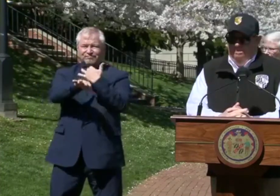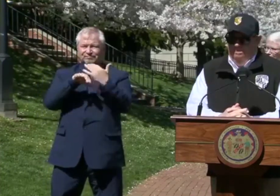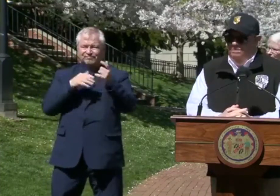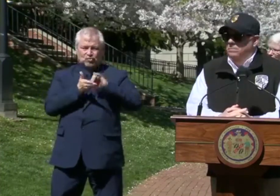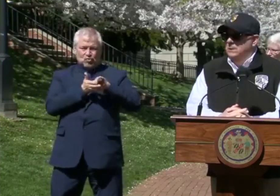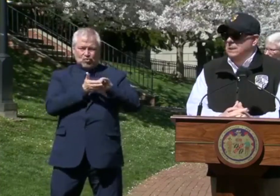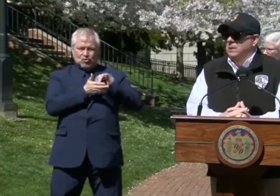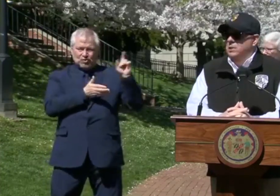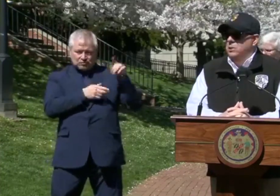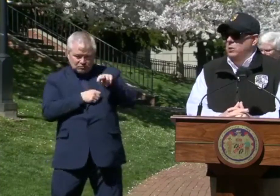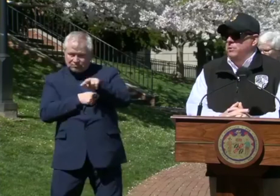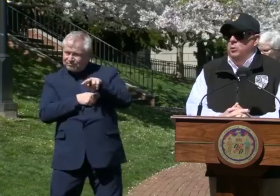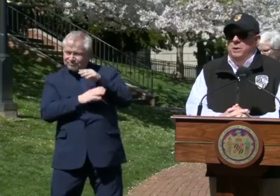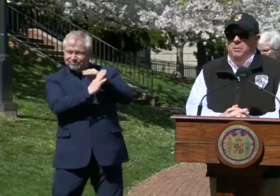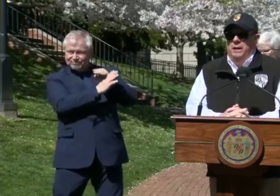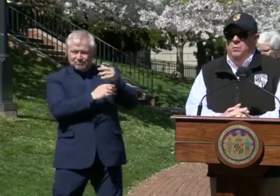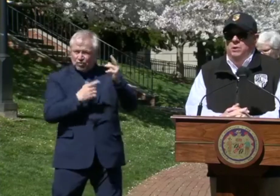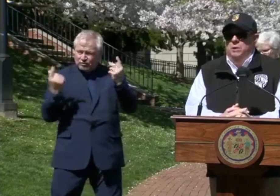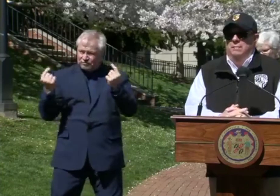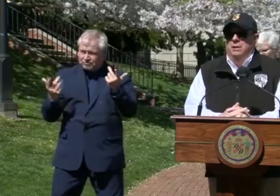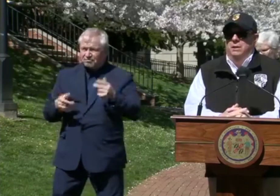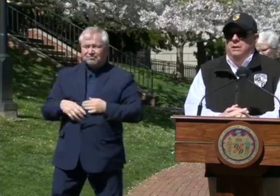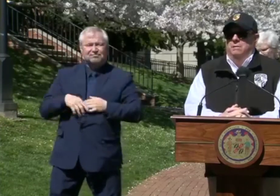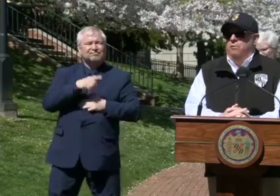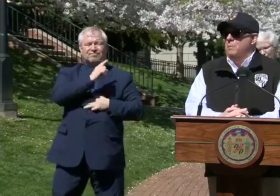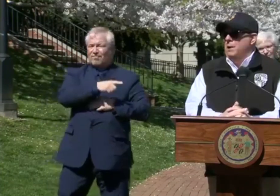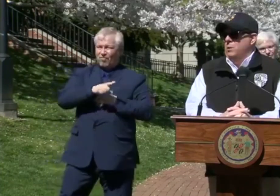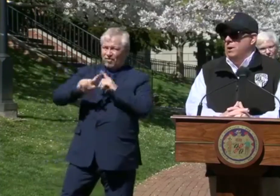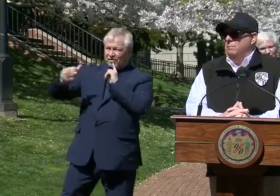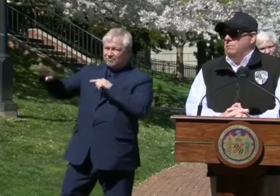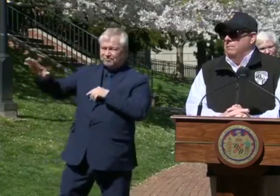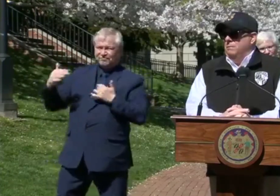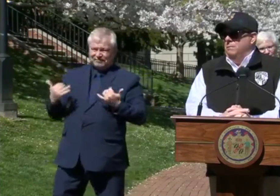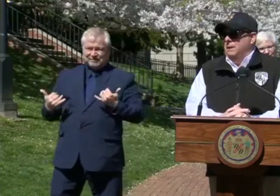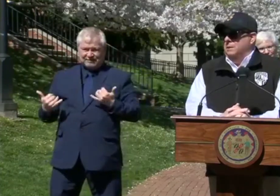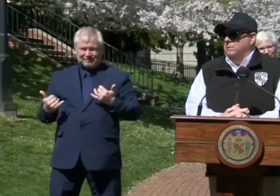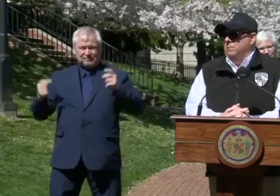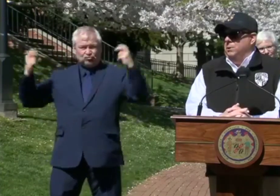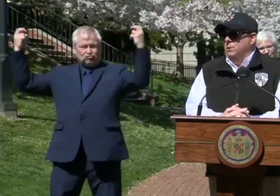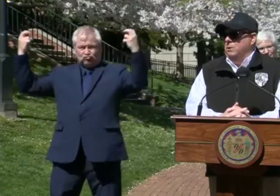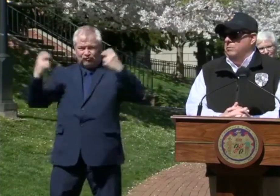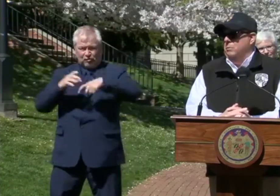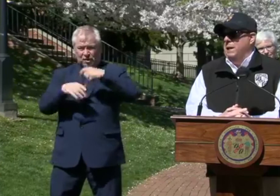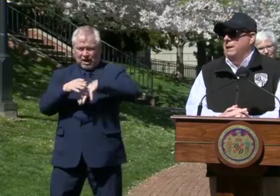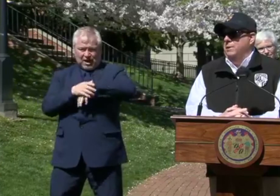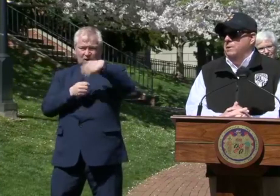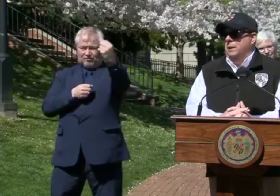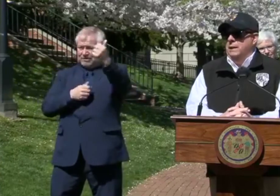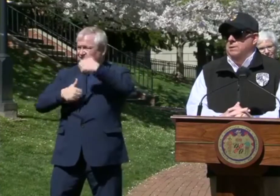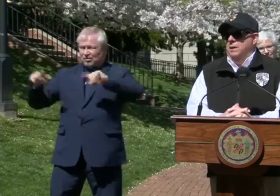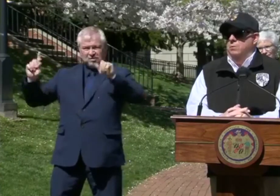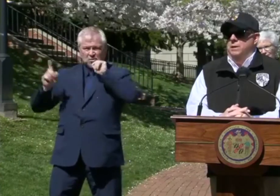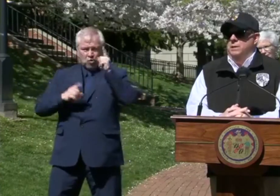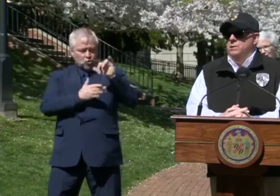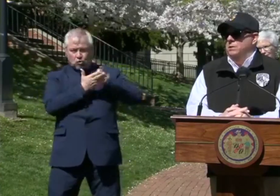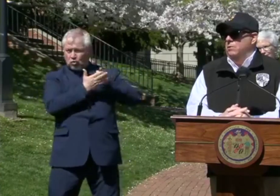from New York and anything along those lines? Yeah, so we've told people anyone traveling from anywhere, not just from New York, but from any other state